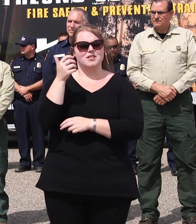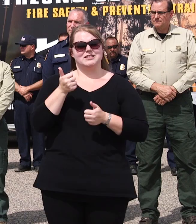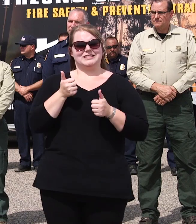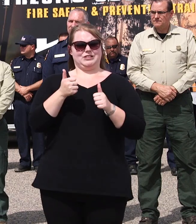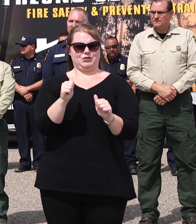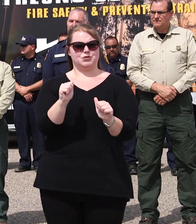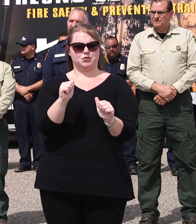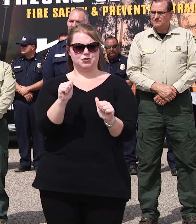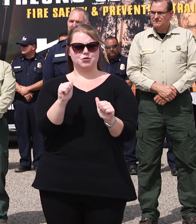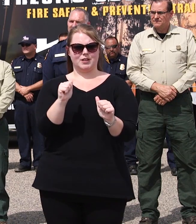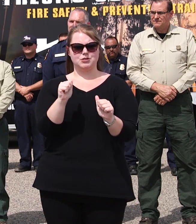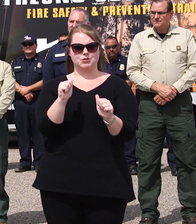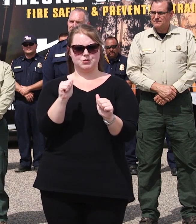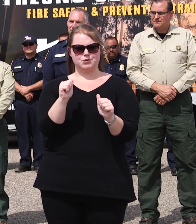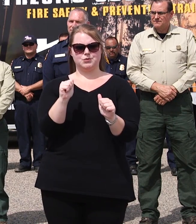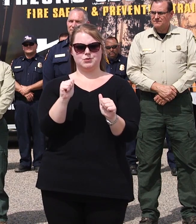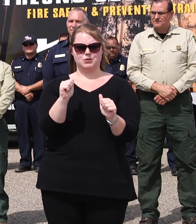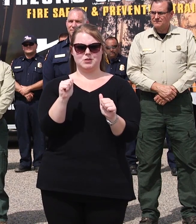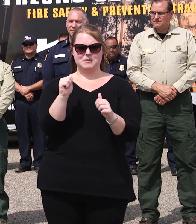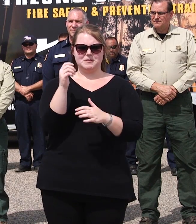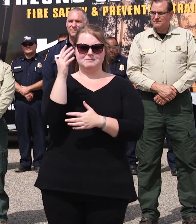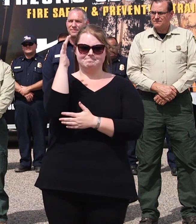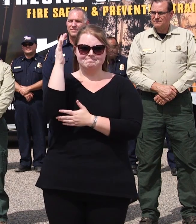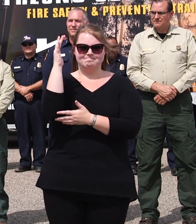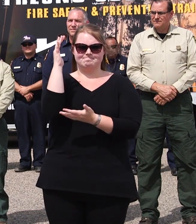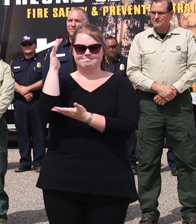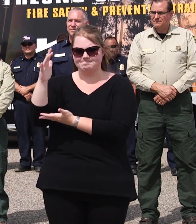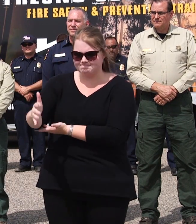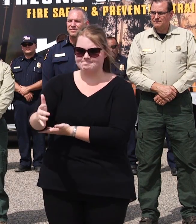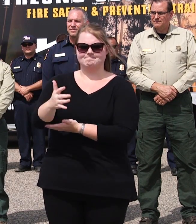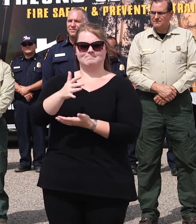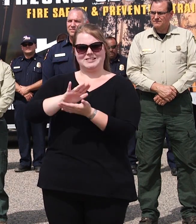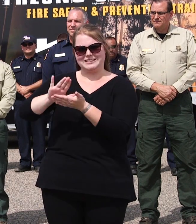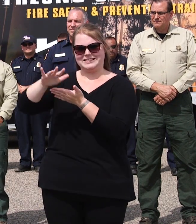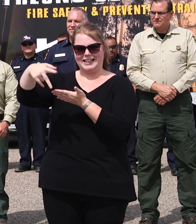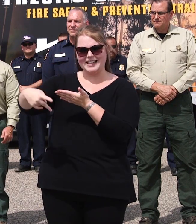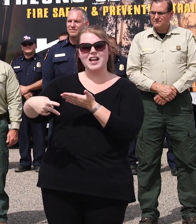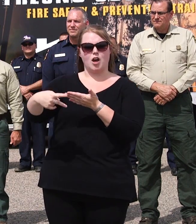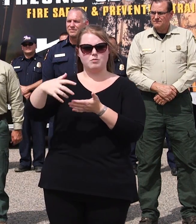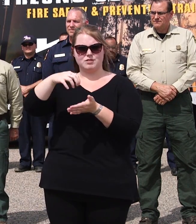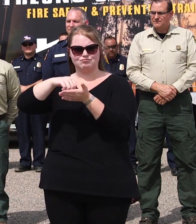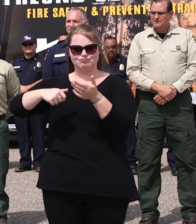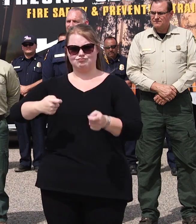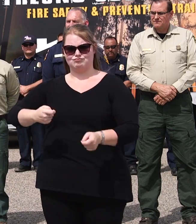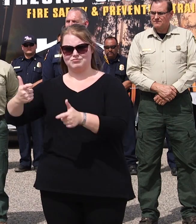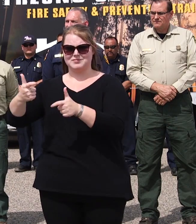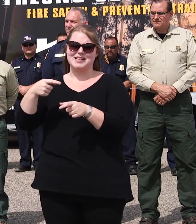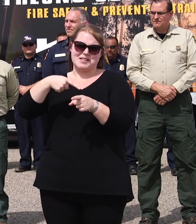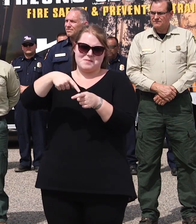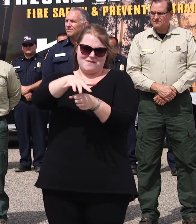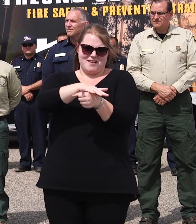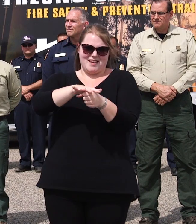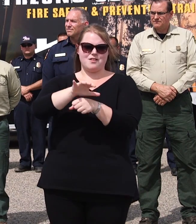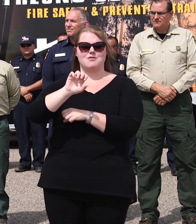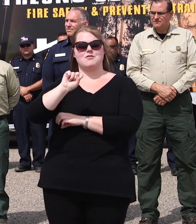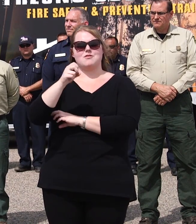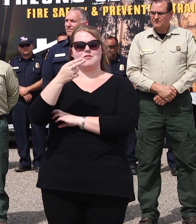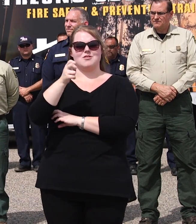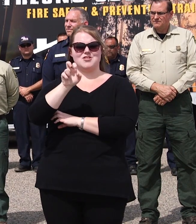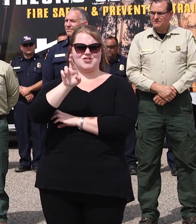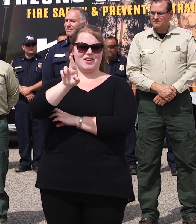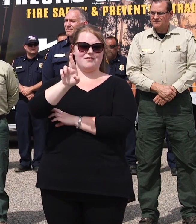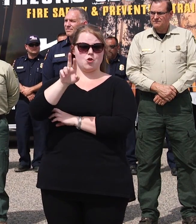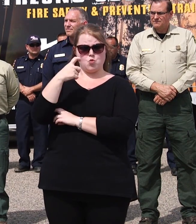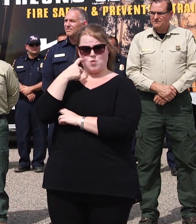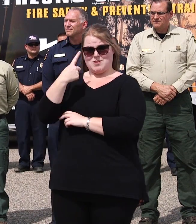to remove a number of dead and dying trees, particularly in Shaver Lake area, not just this